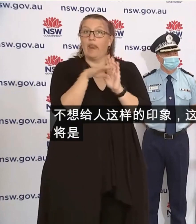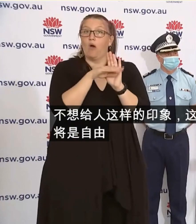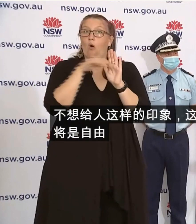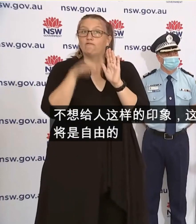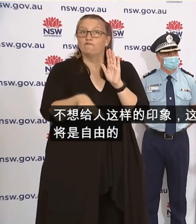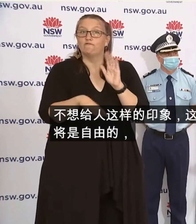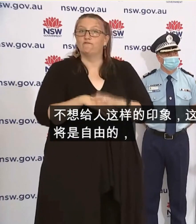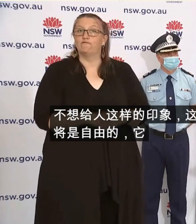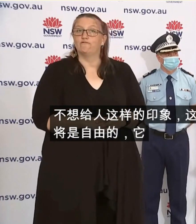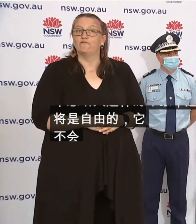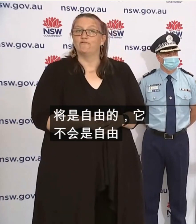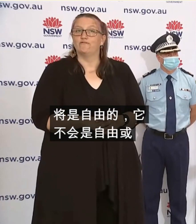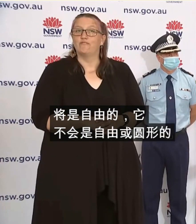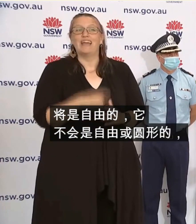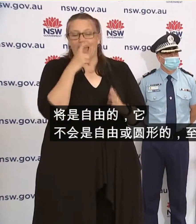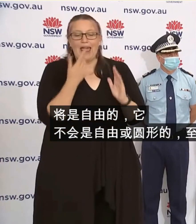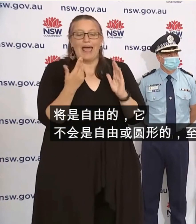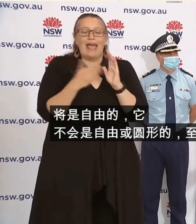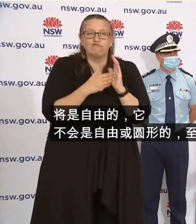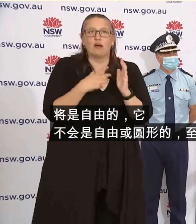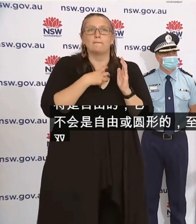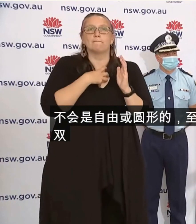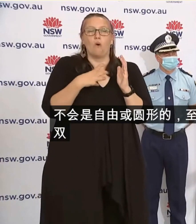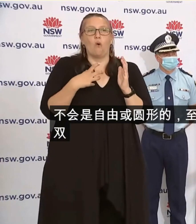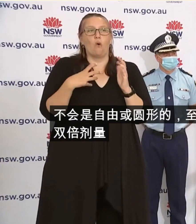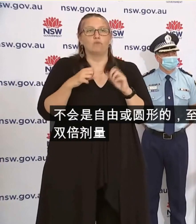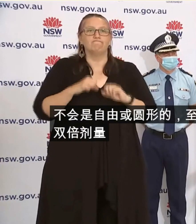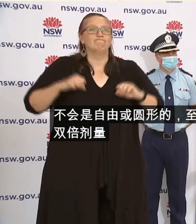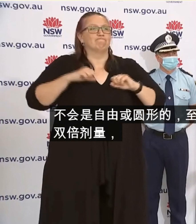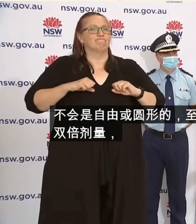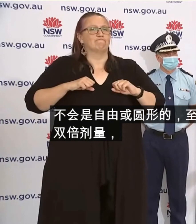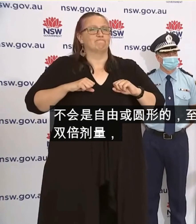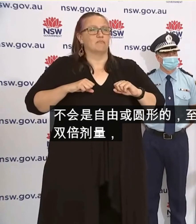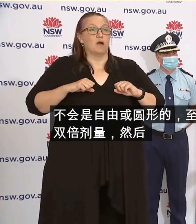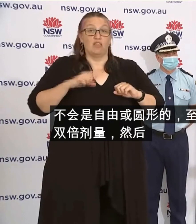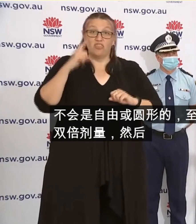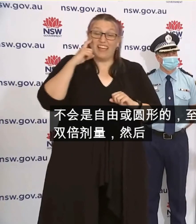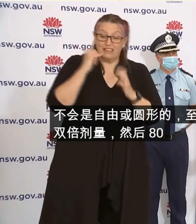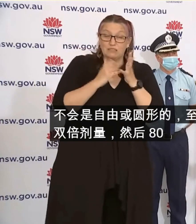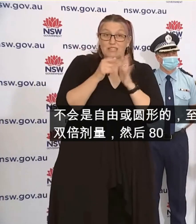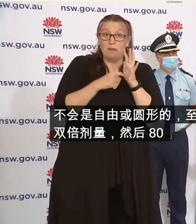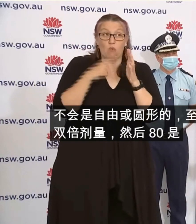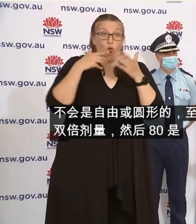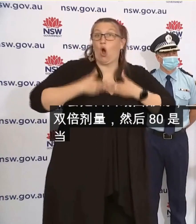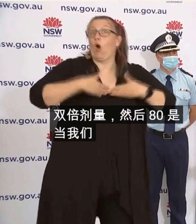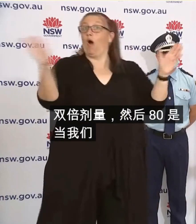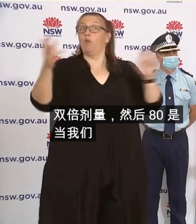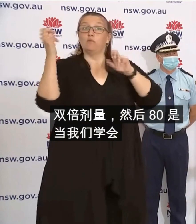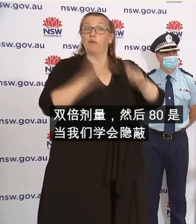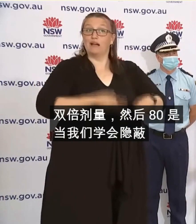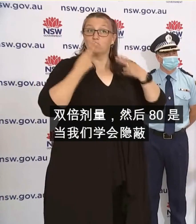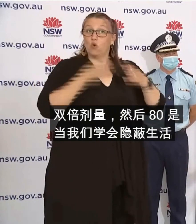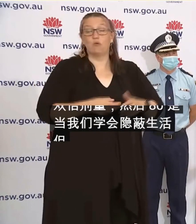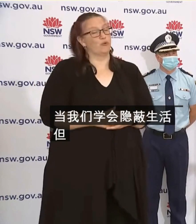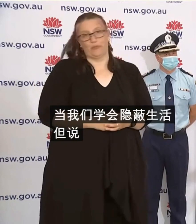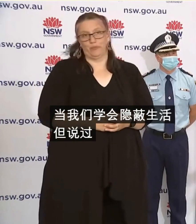it's going to be freedom all round. It's not going to be freedom all round till it's 70% double doses at least, and then 80% is when we learn to